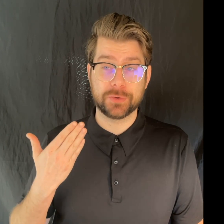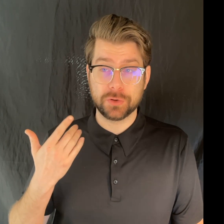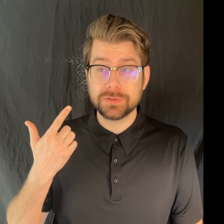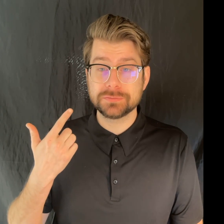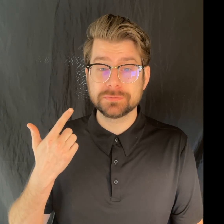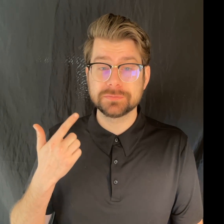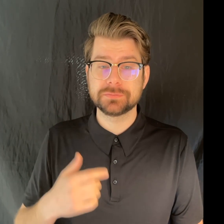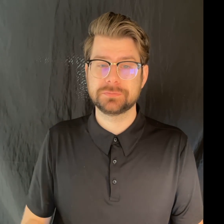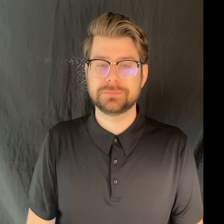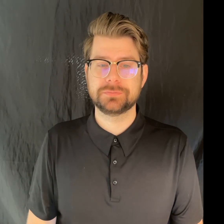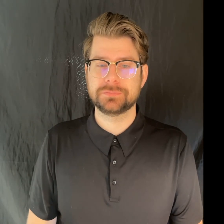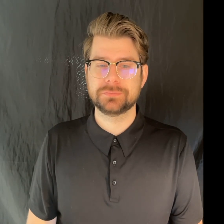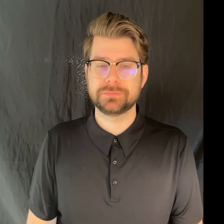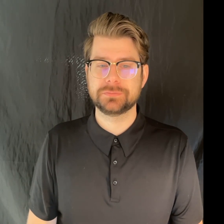axolotl,